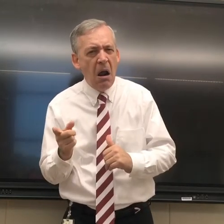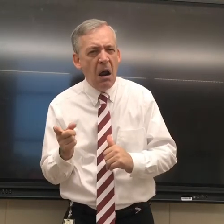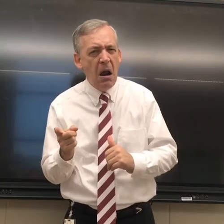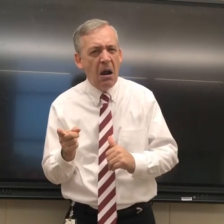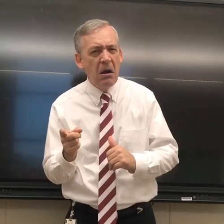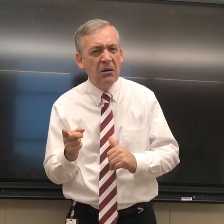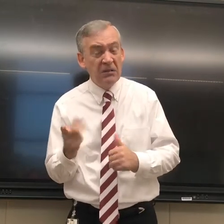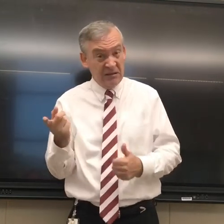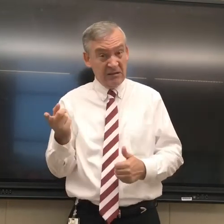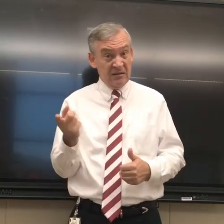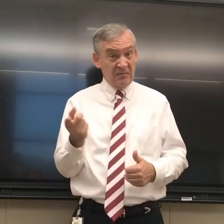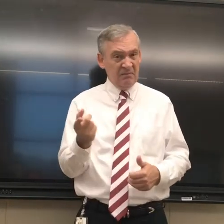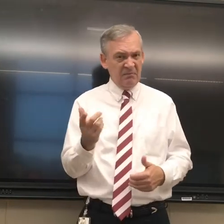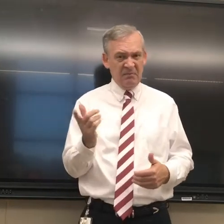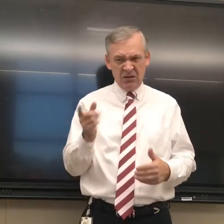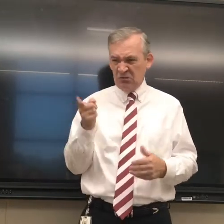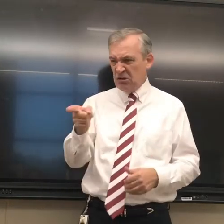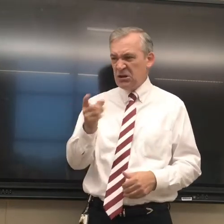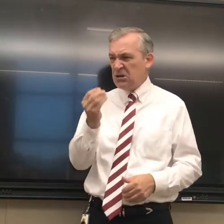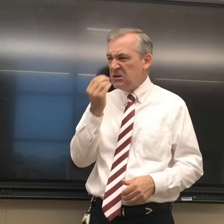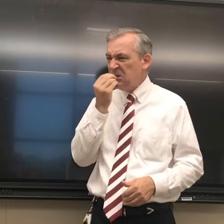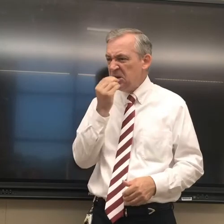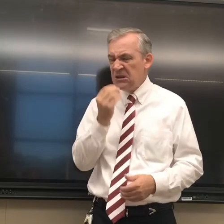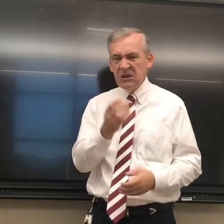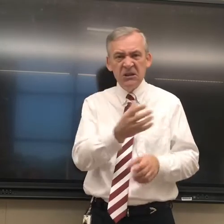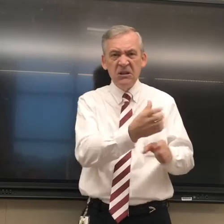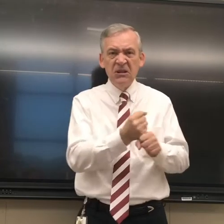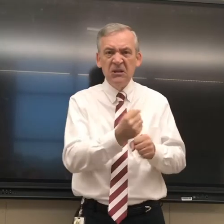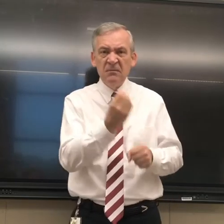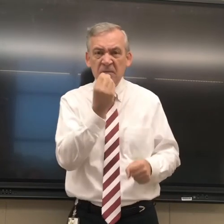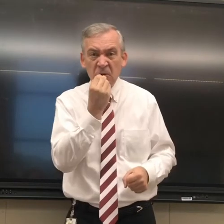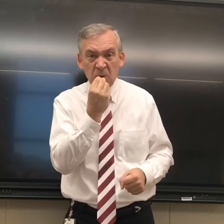How she ate, for example, or even whether she ate.